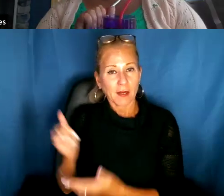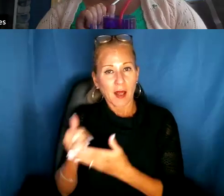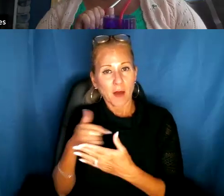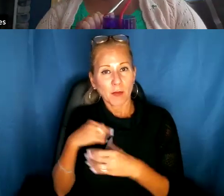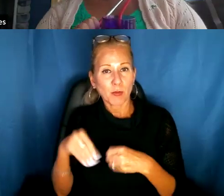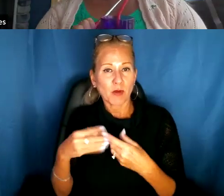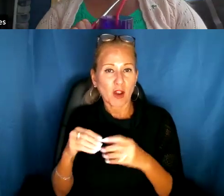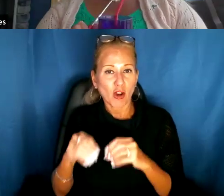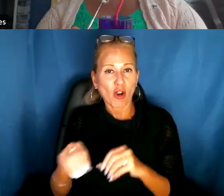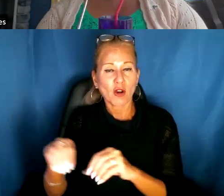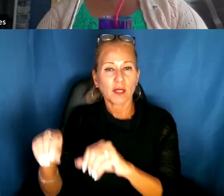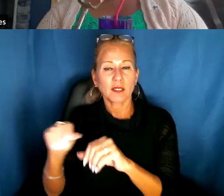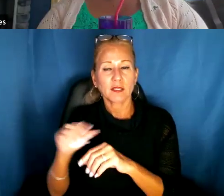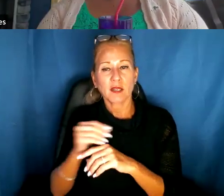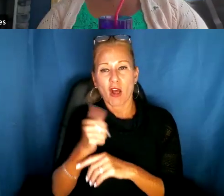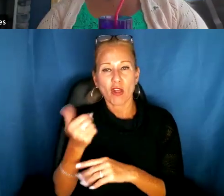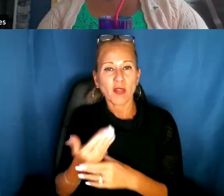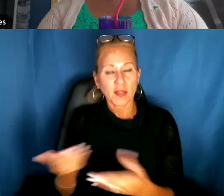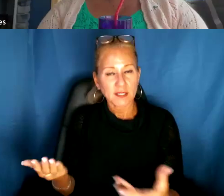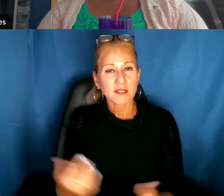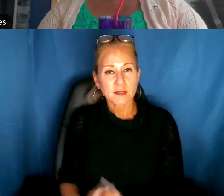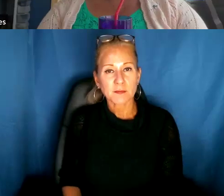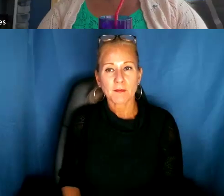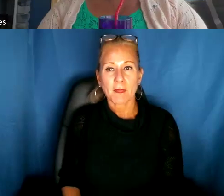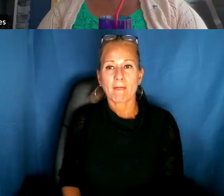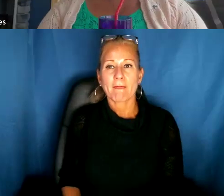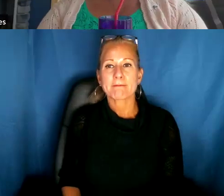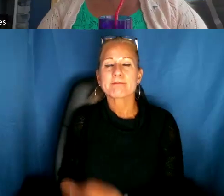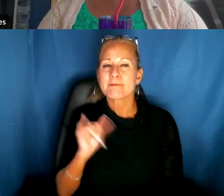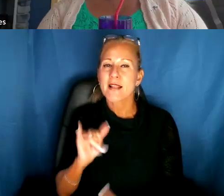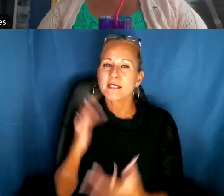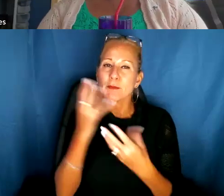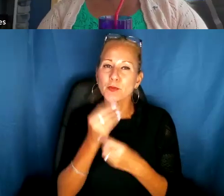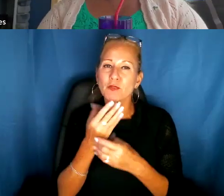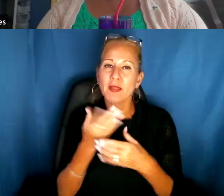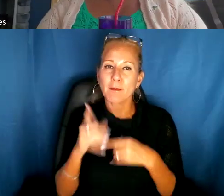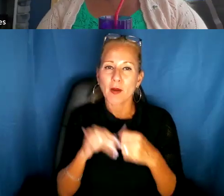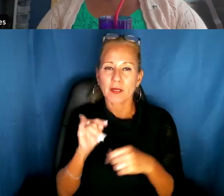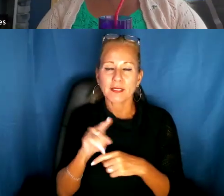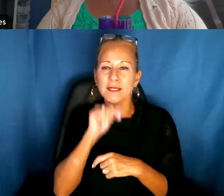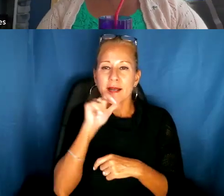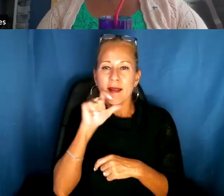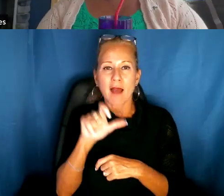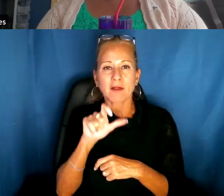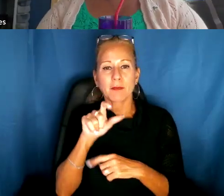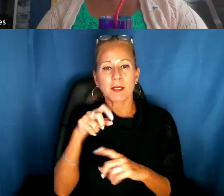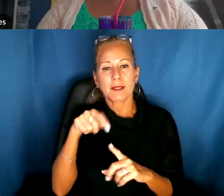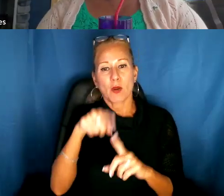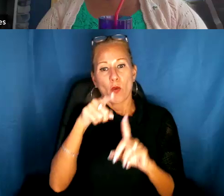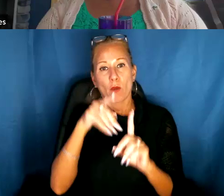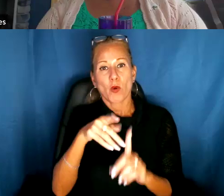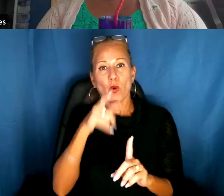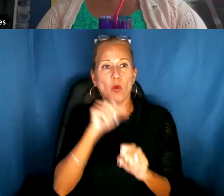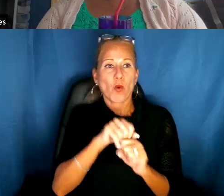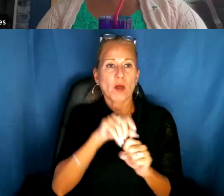provide gardening and other things. And so that's the beauty of it. It doesn't have to be somebody that would work